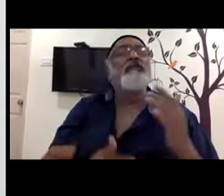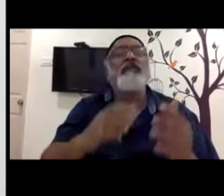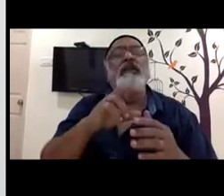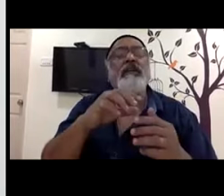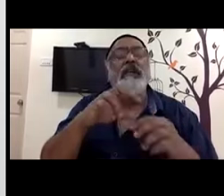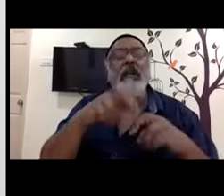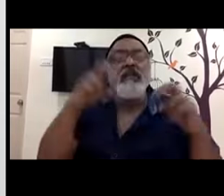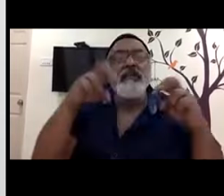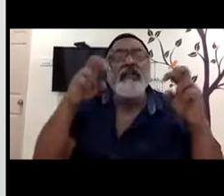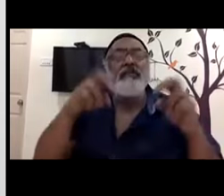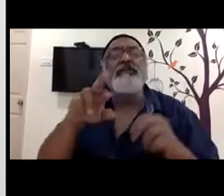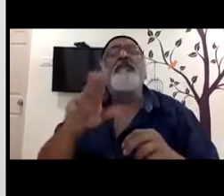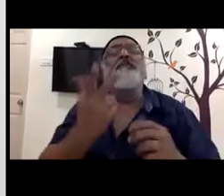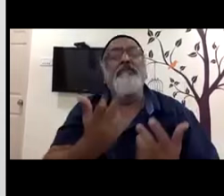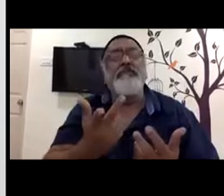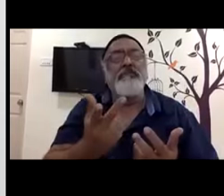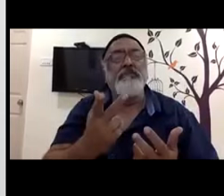is research?